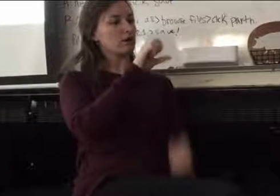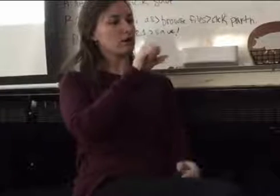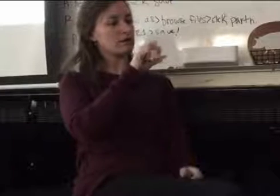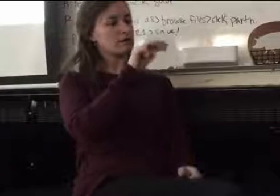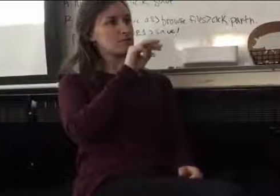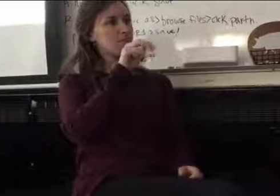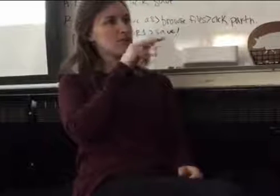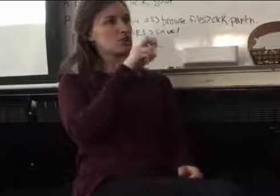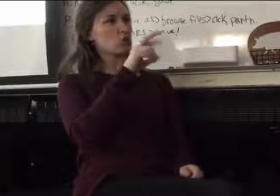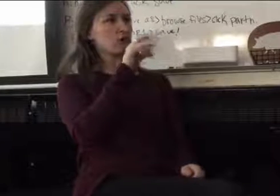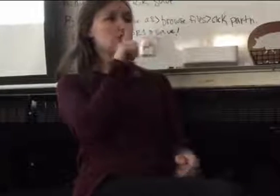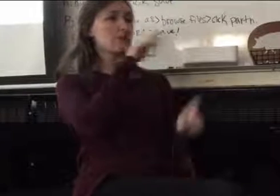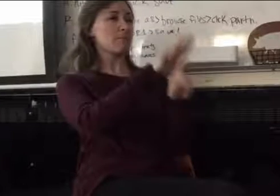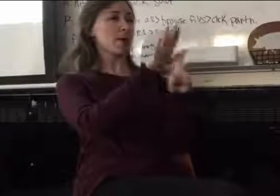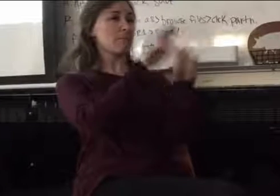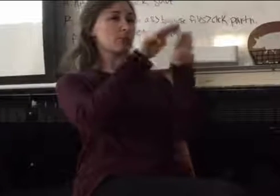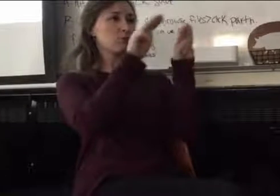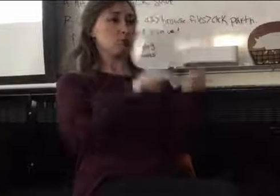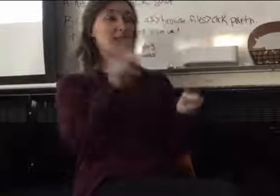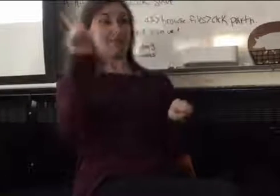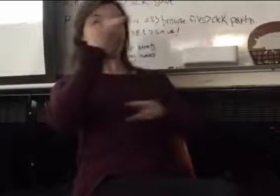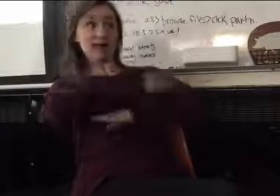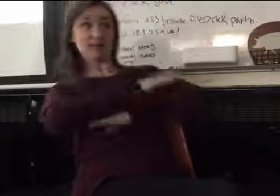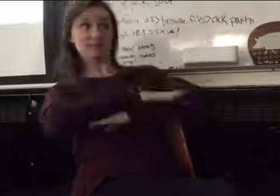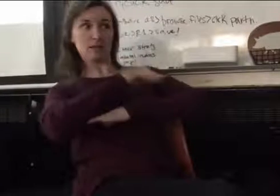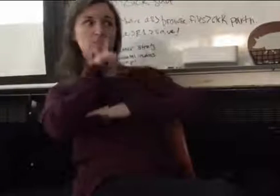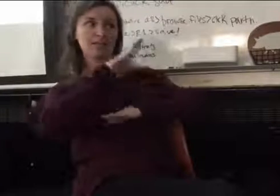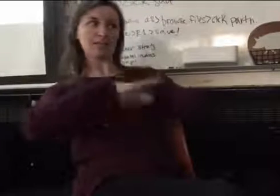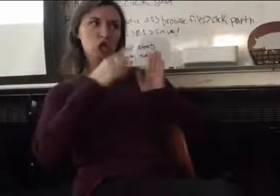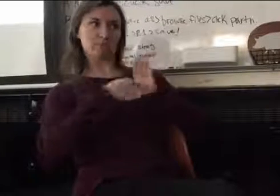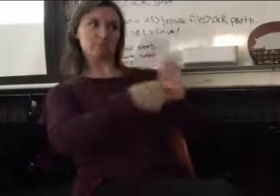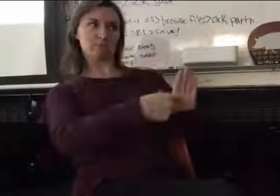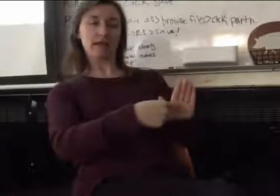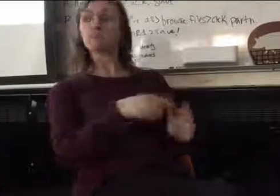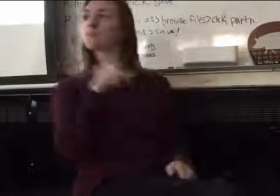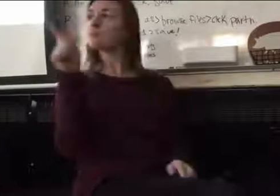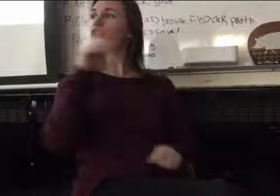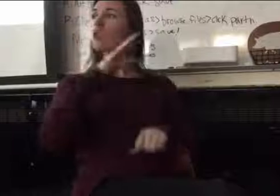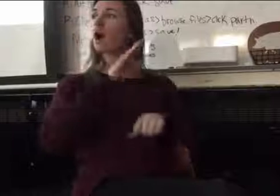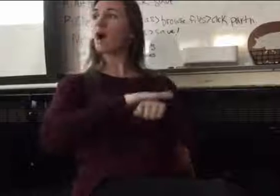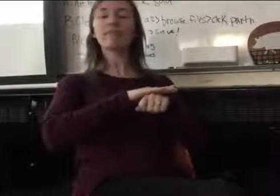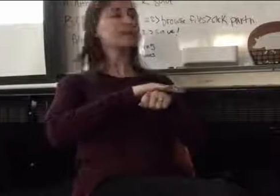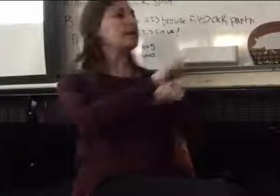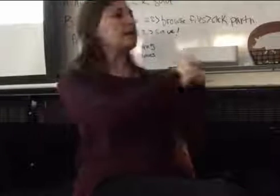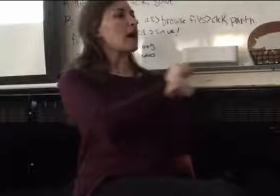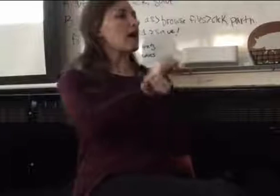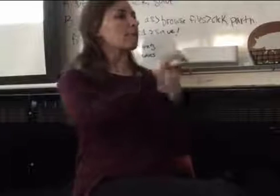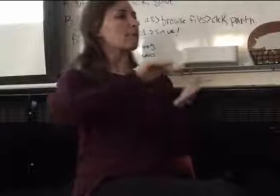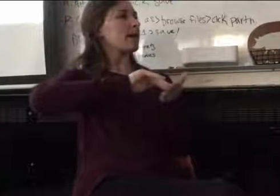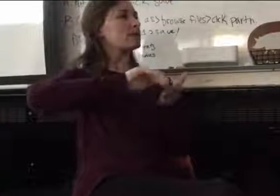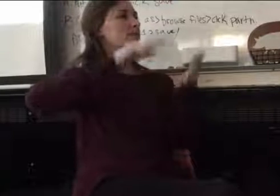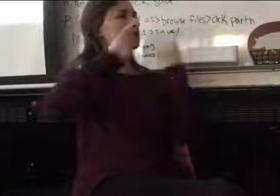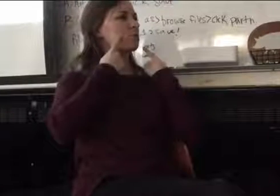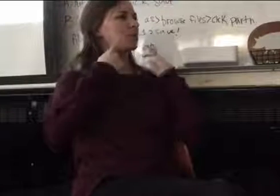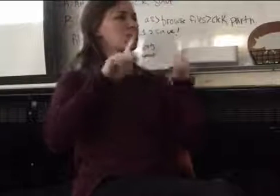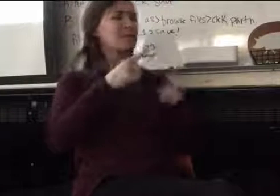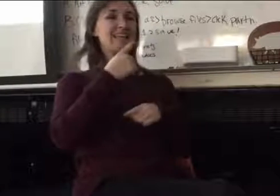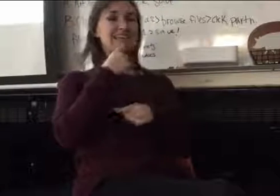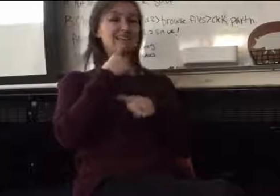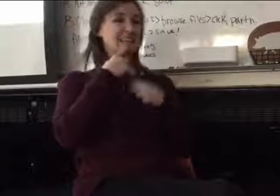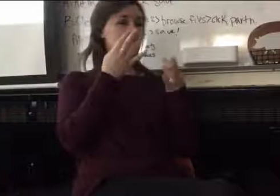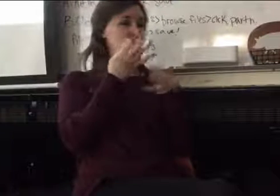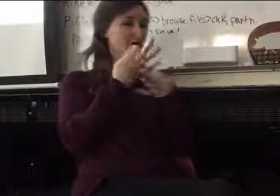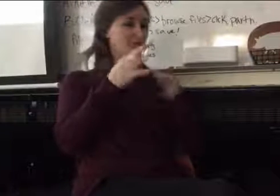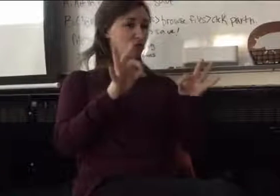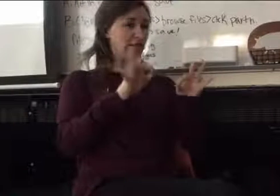have this table on display. On the Emancipation Proclamation, it Yes. freed slaves only in southern states, so Yes.